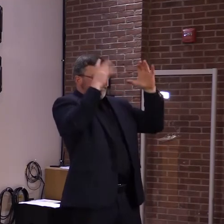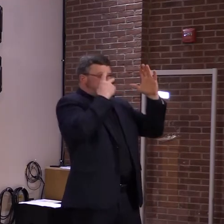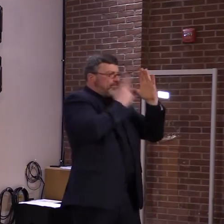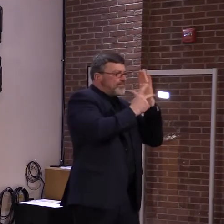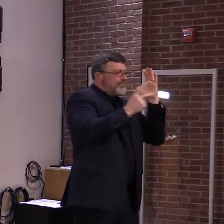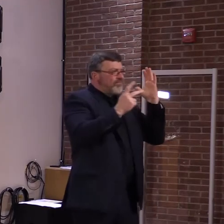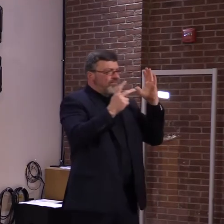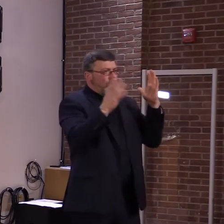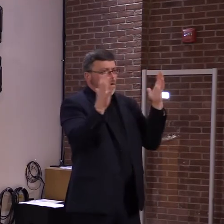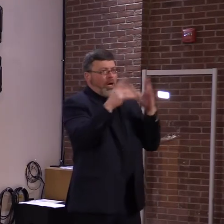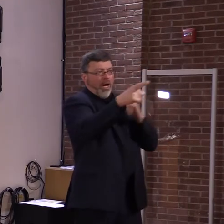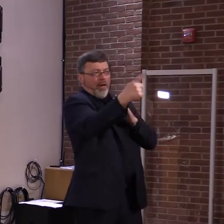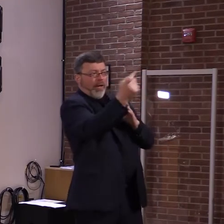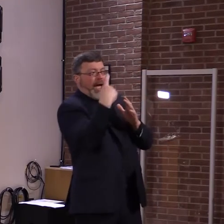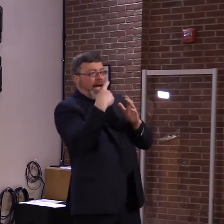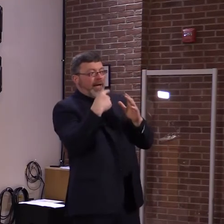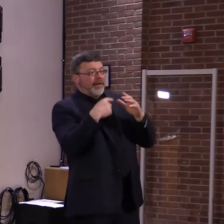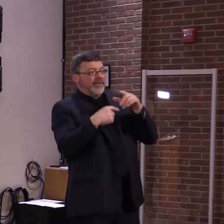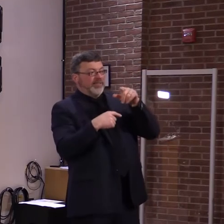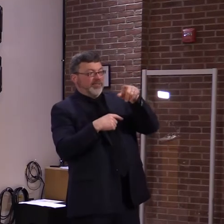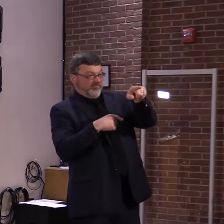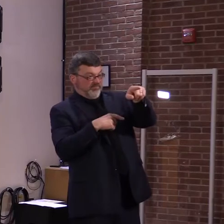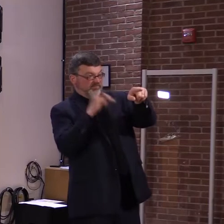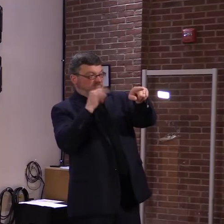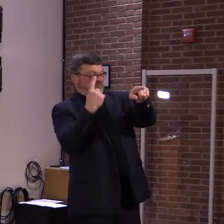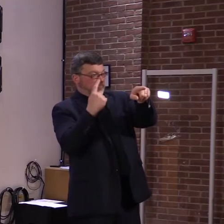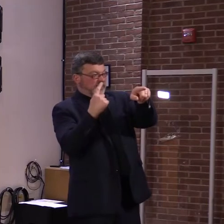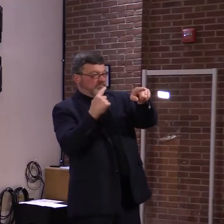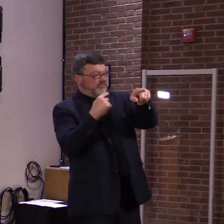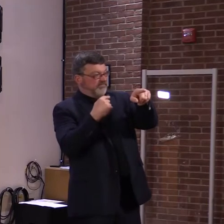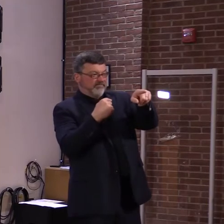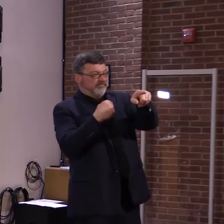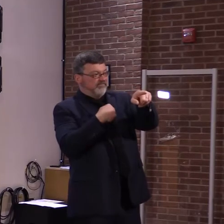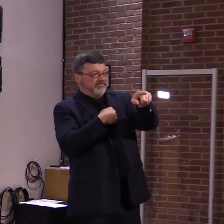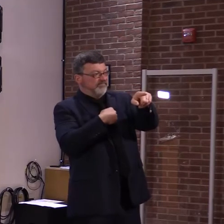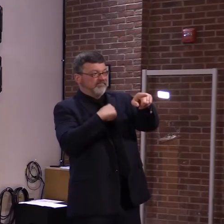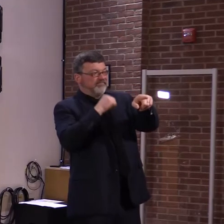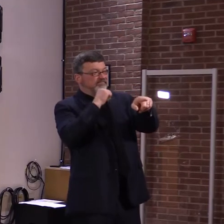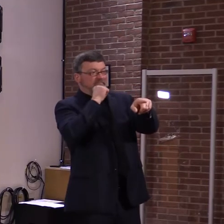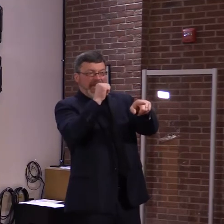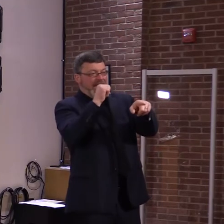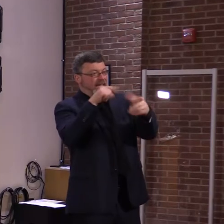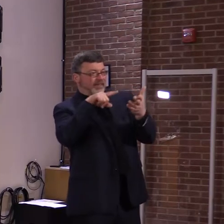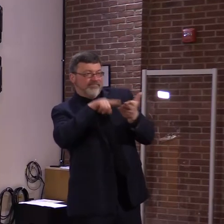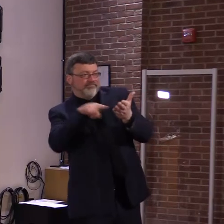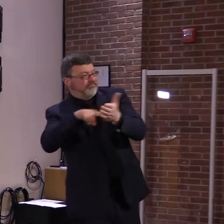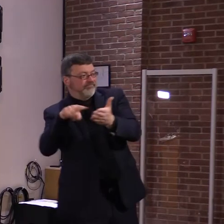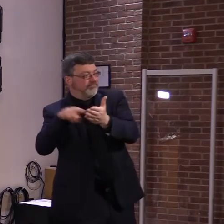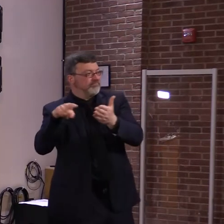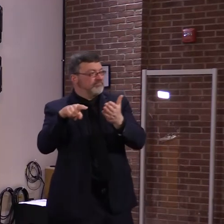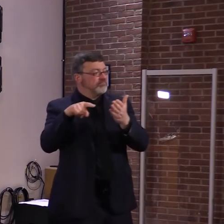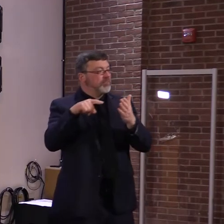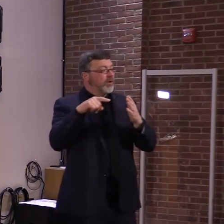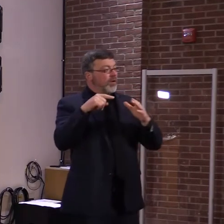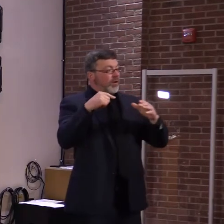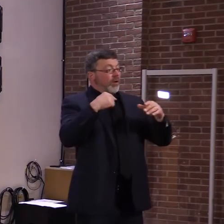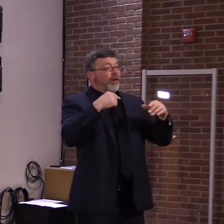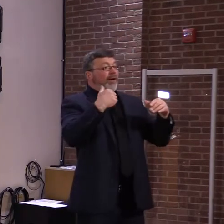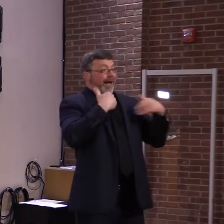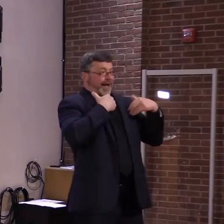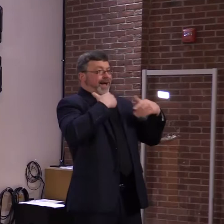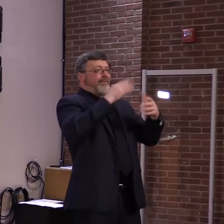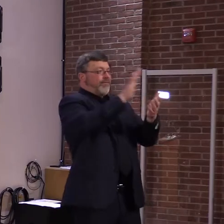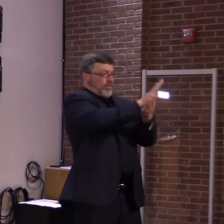one question that I didn't do the research on. I know that the UVM clinic was very well attended.